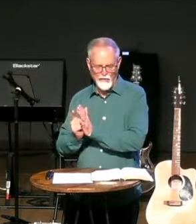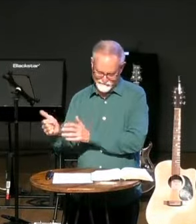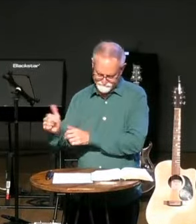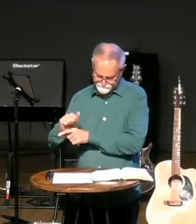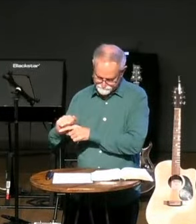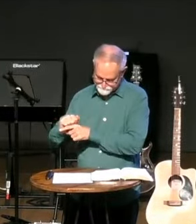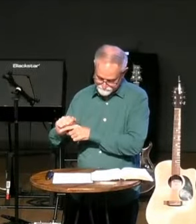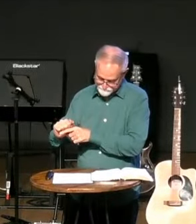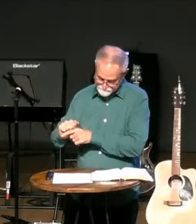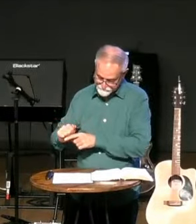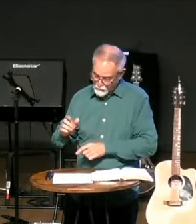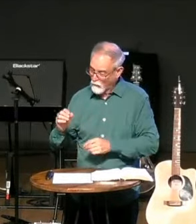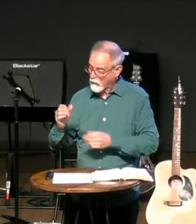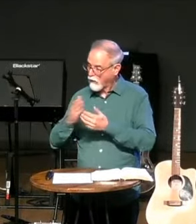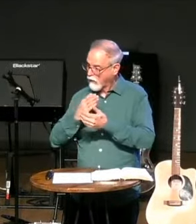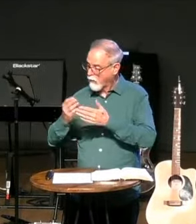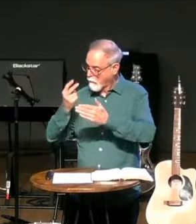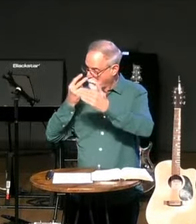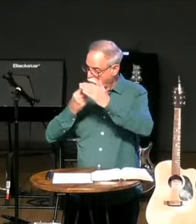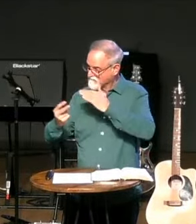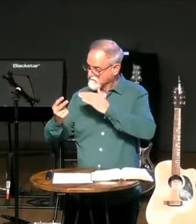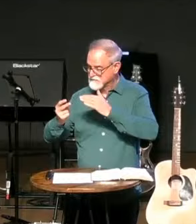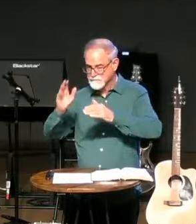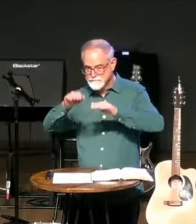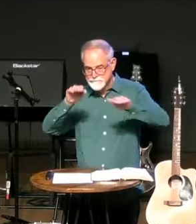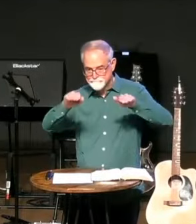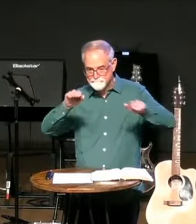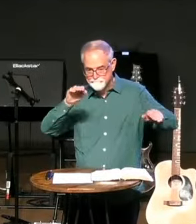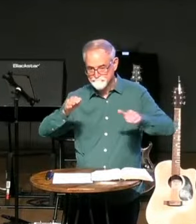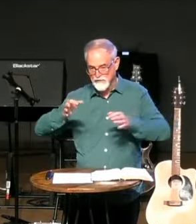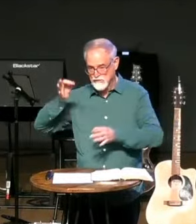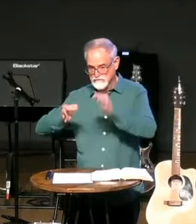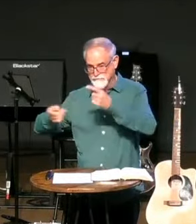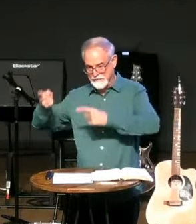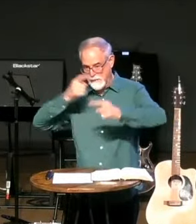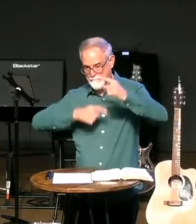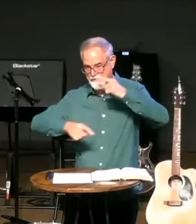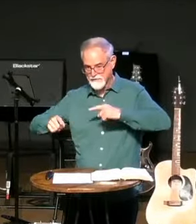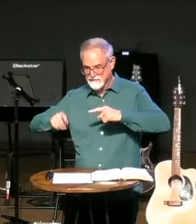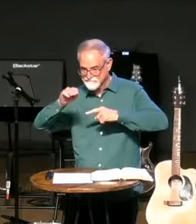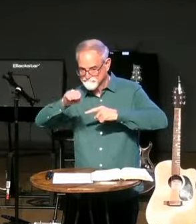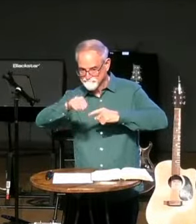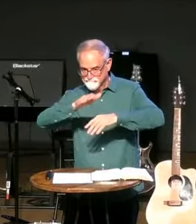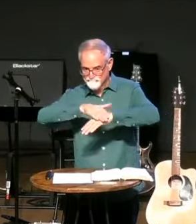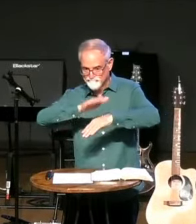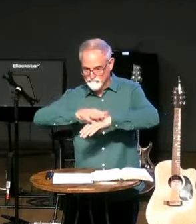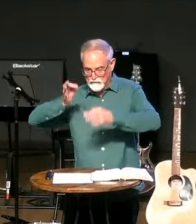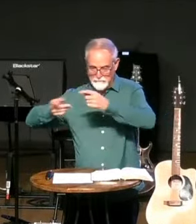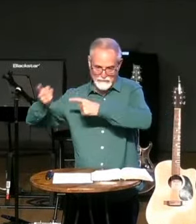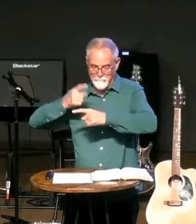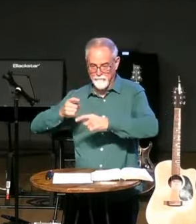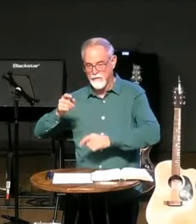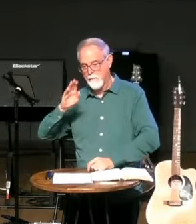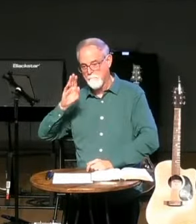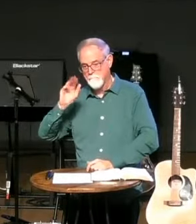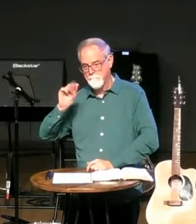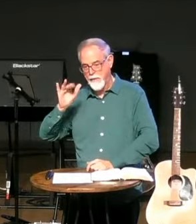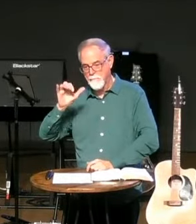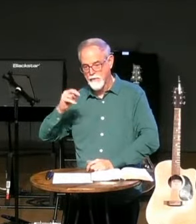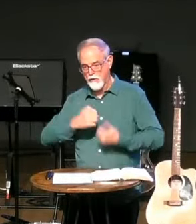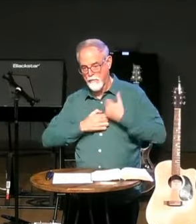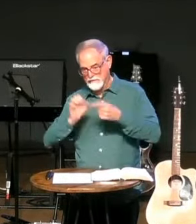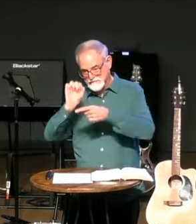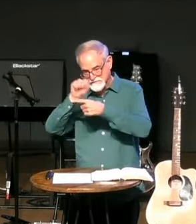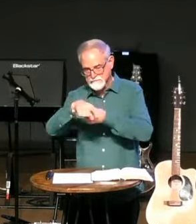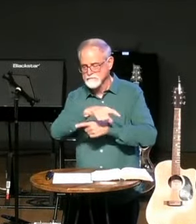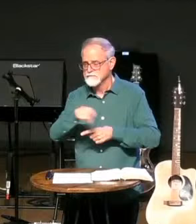traditions because they make that tradition their law, right? And he said, prophets, you have to judge with